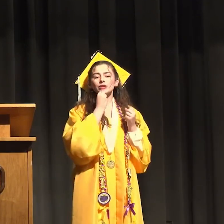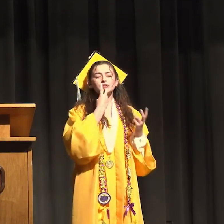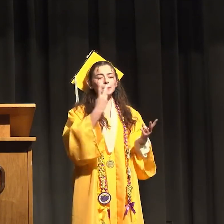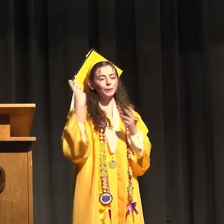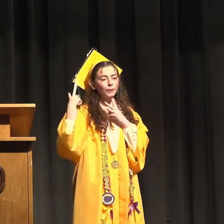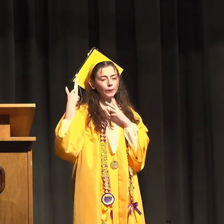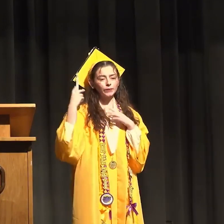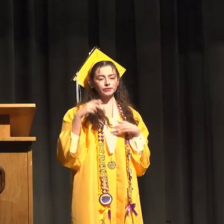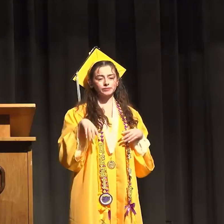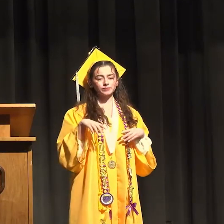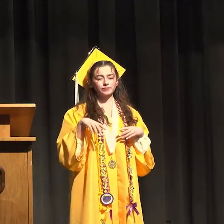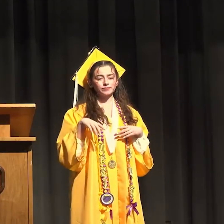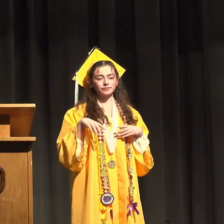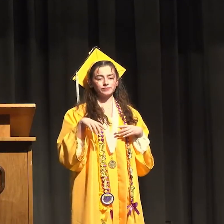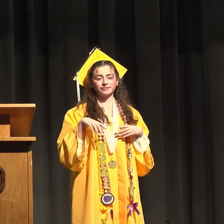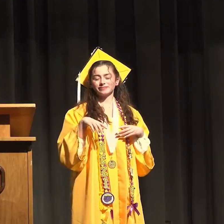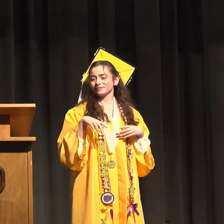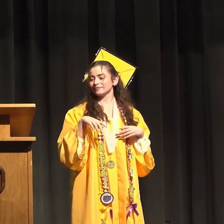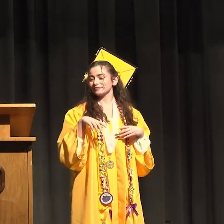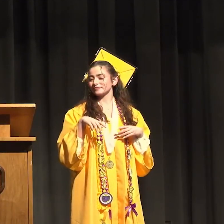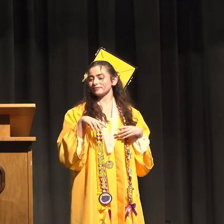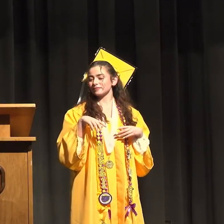senior year meaningful and memorable.